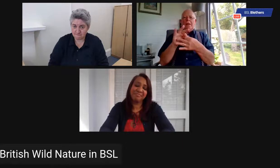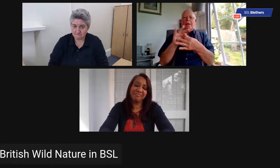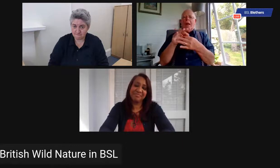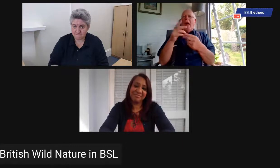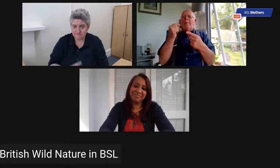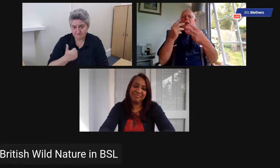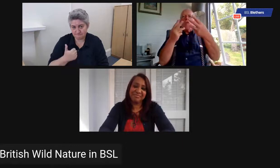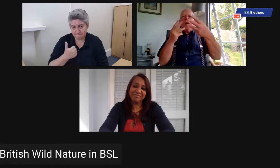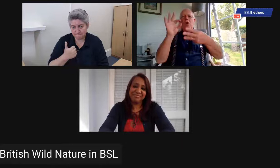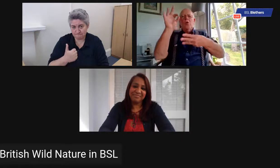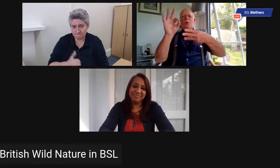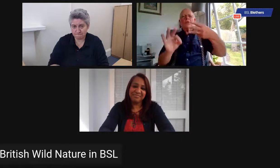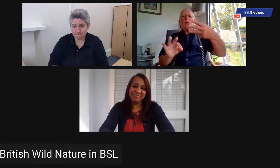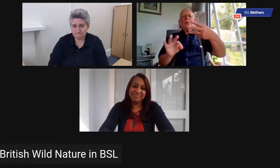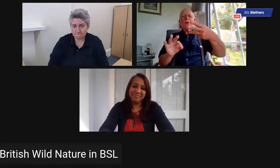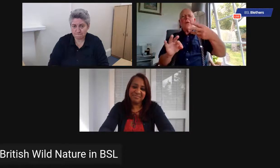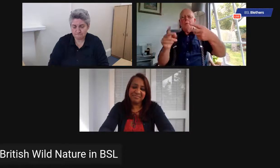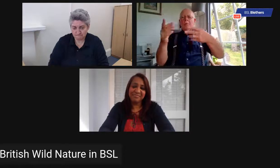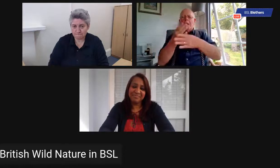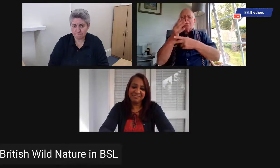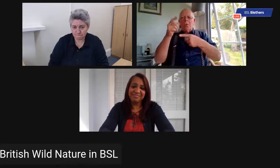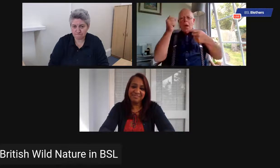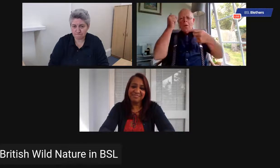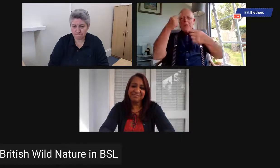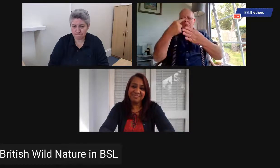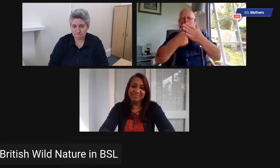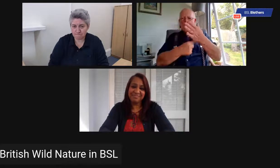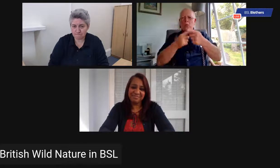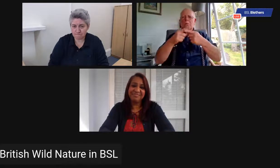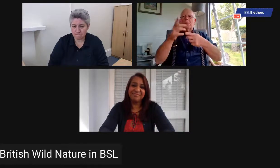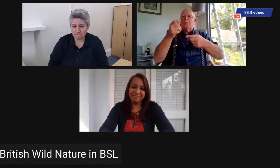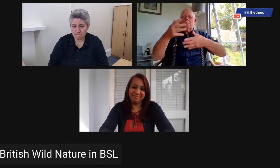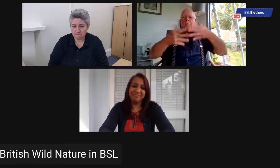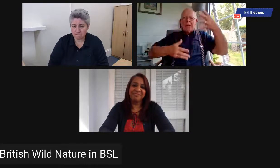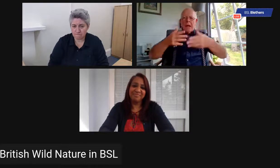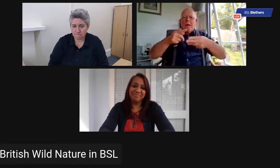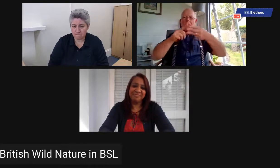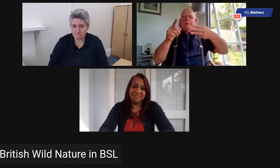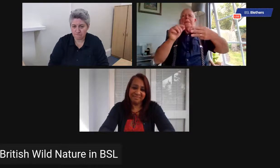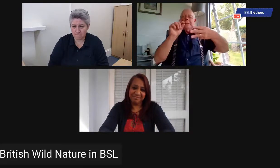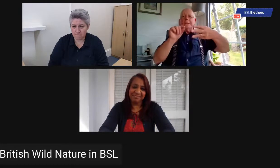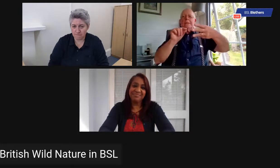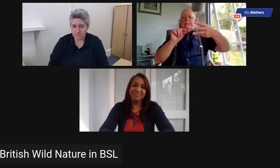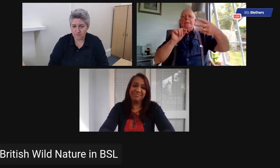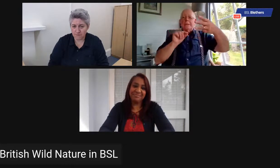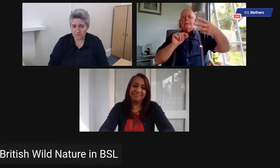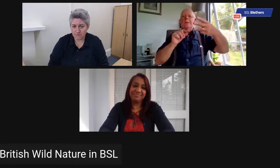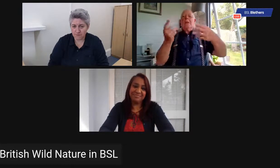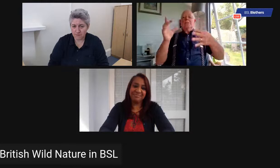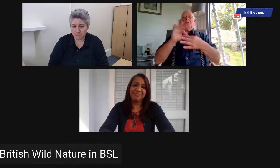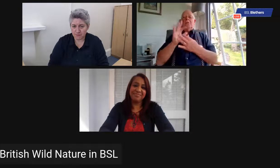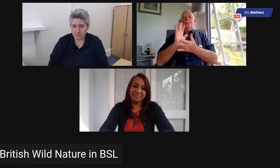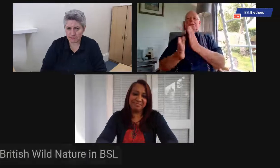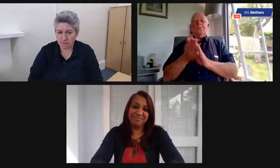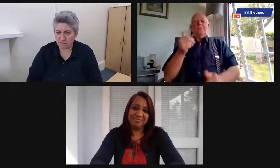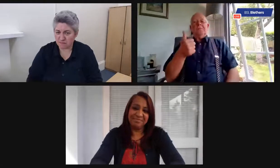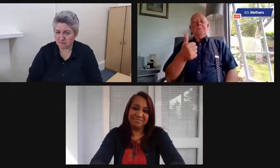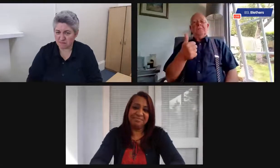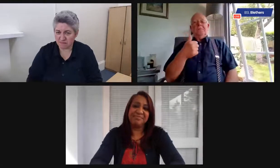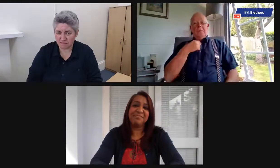group. Just click on that and join it. There are 3 questions to make sure that you understand the rules, that you're going to communicate